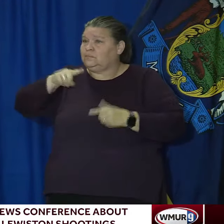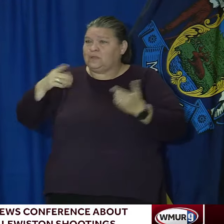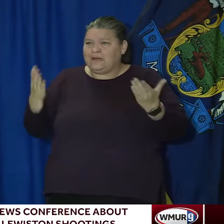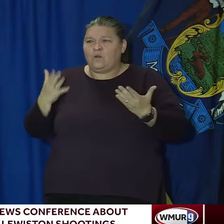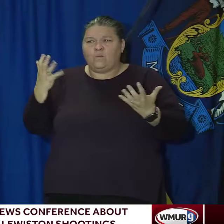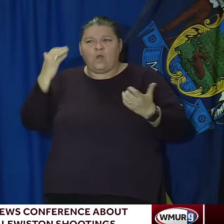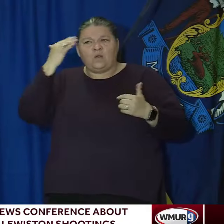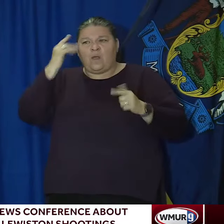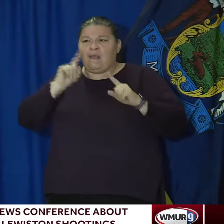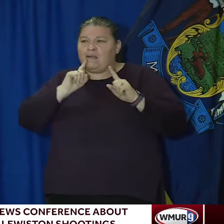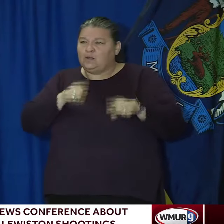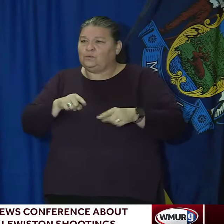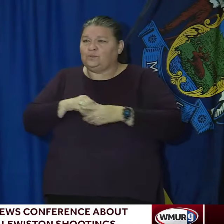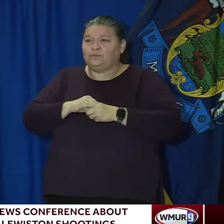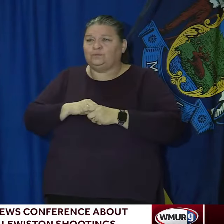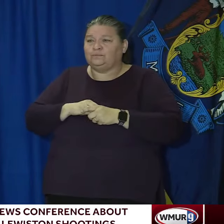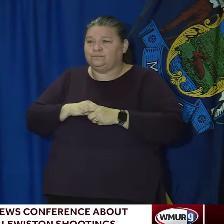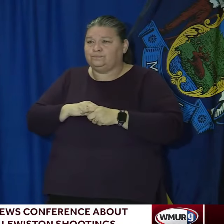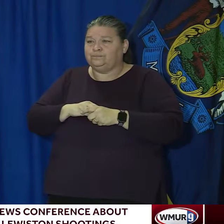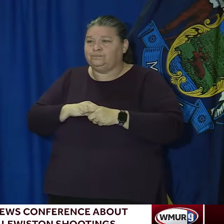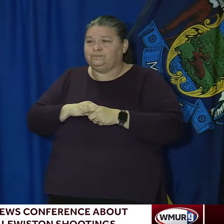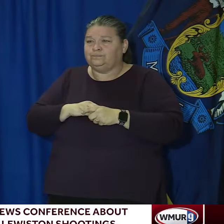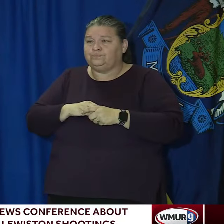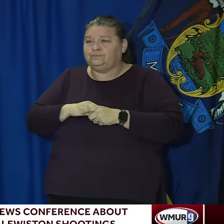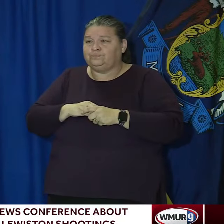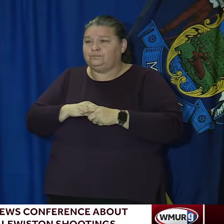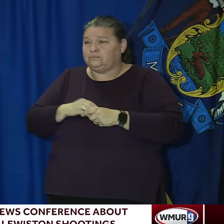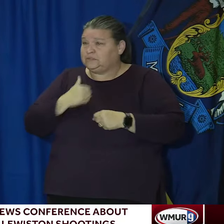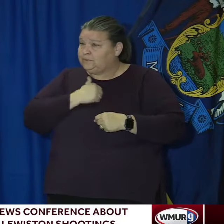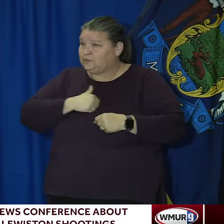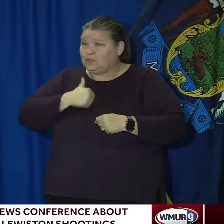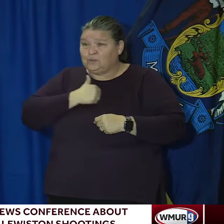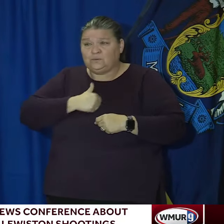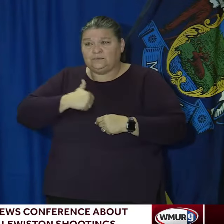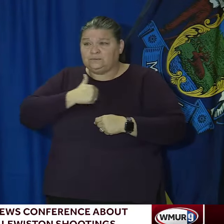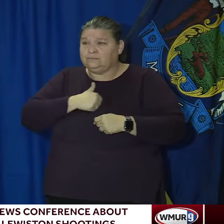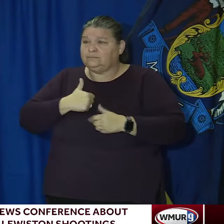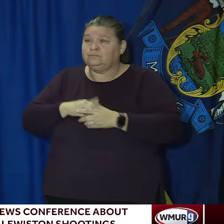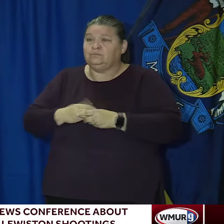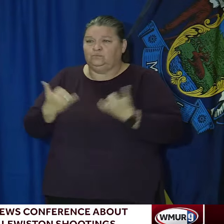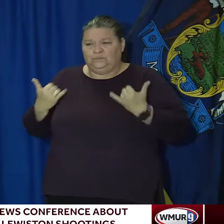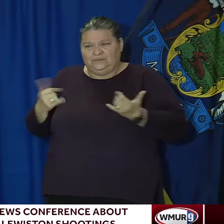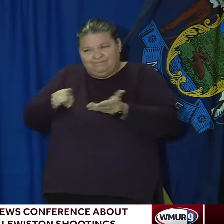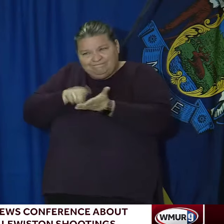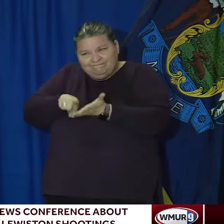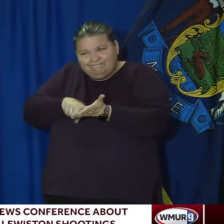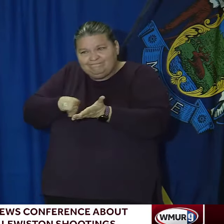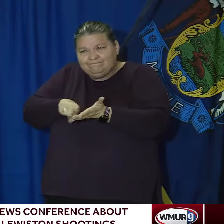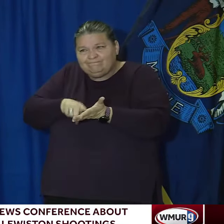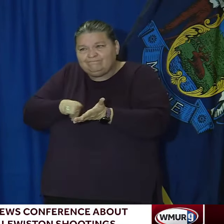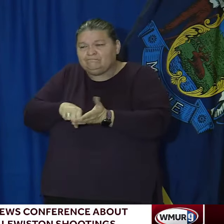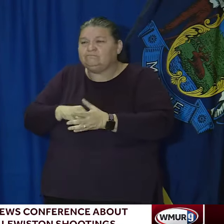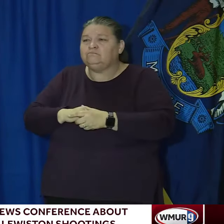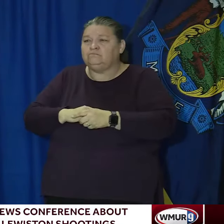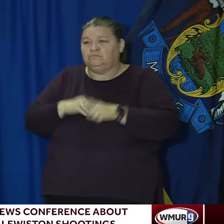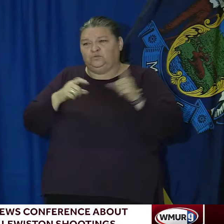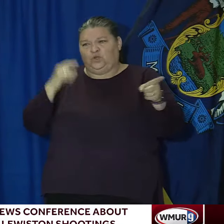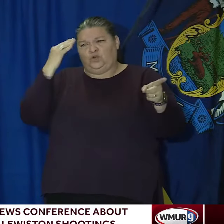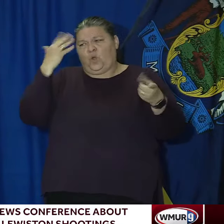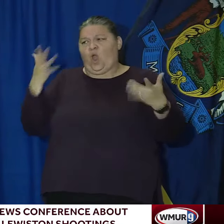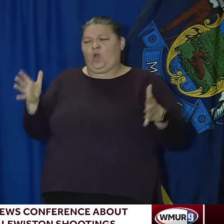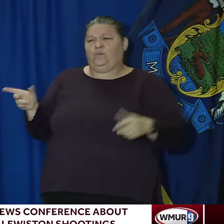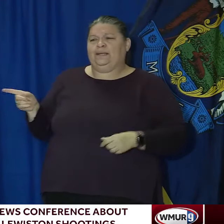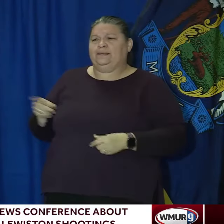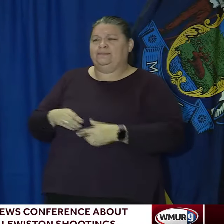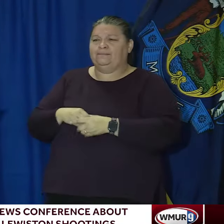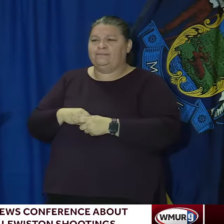This needs to be answered. Yeah, Governor. I'm sorry. It's under investigation. Please don't argue with me, sir.